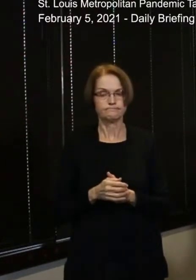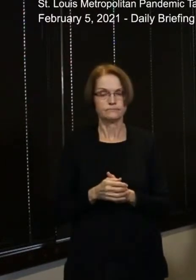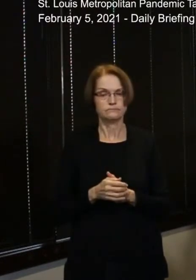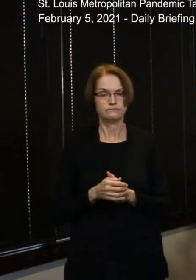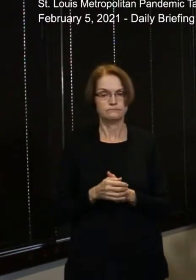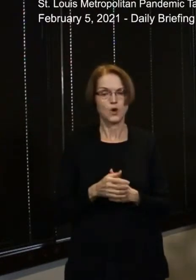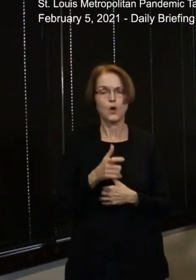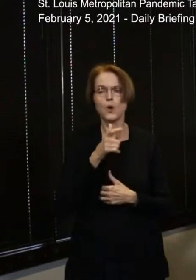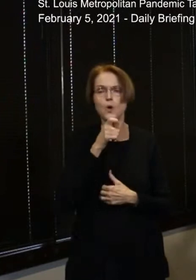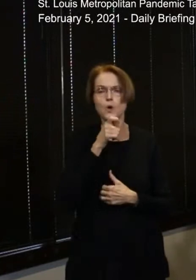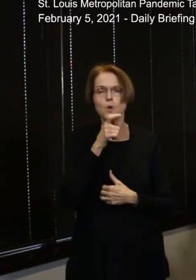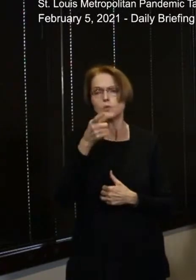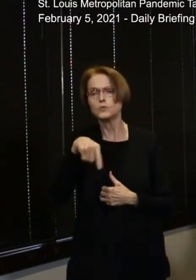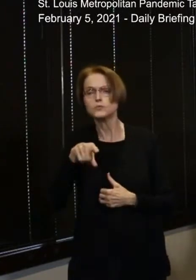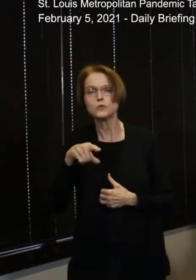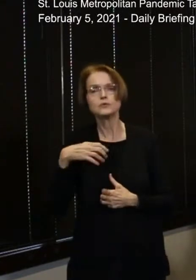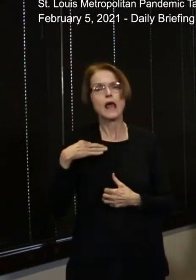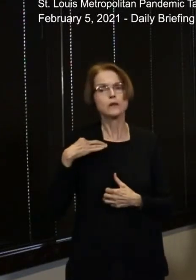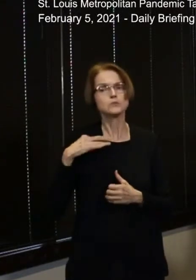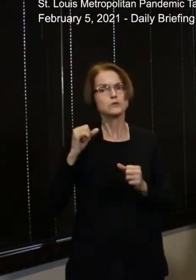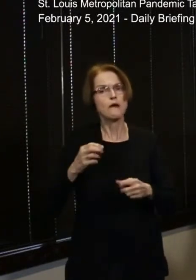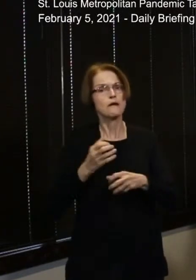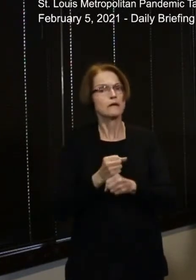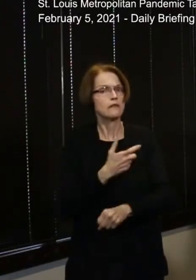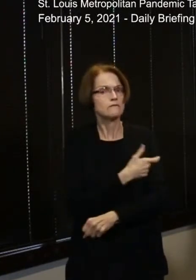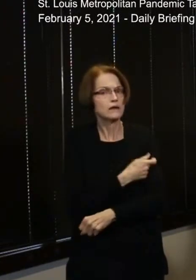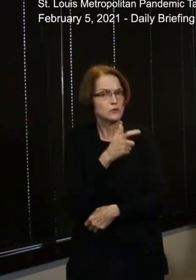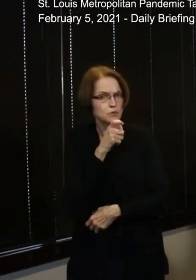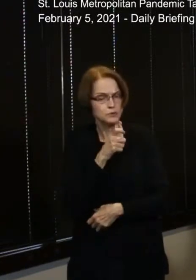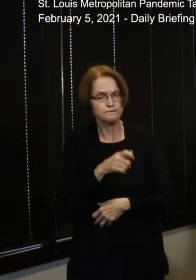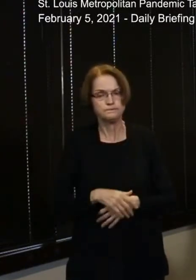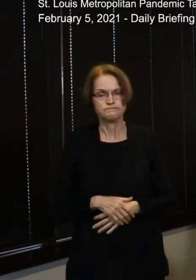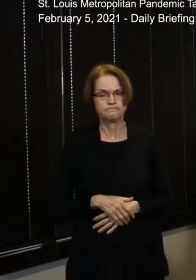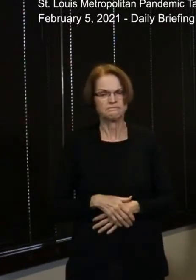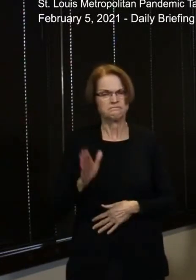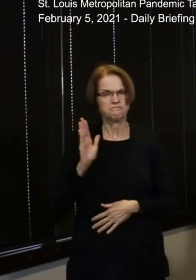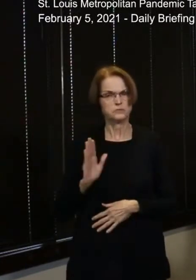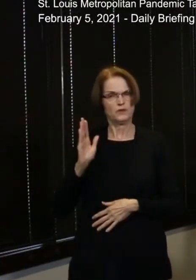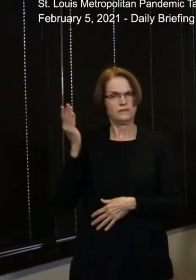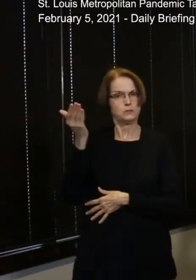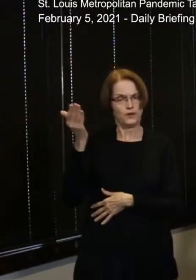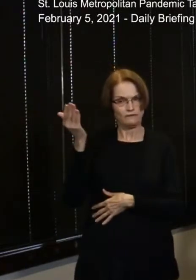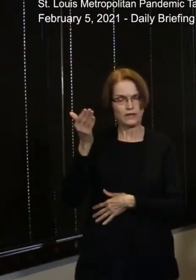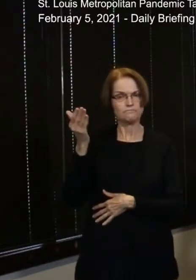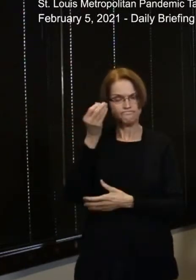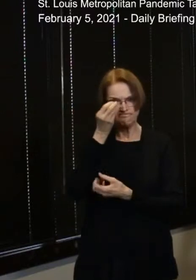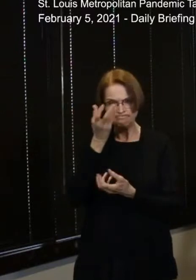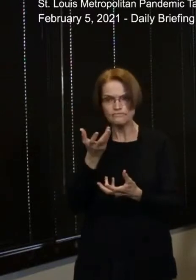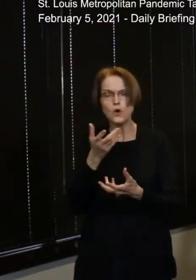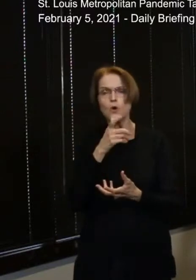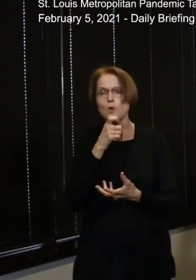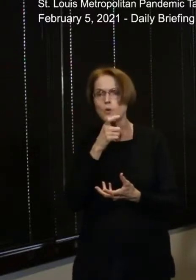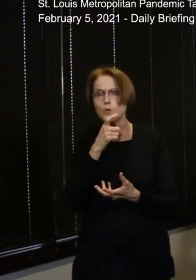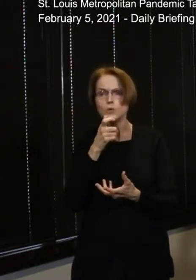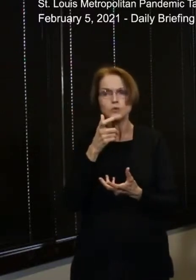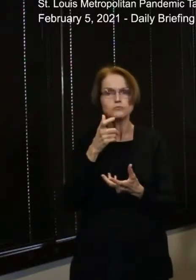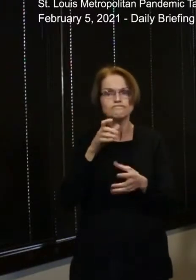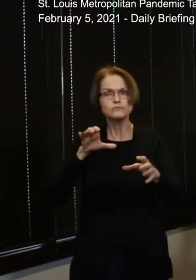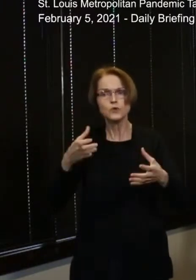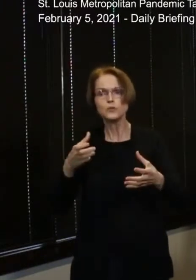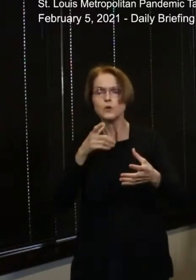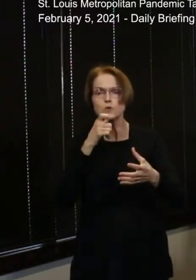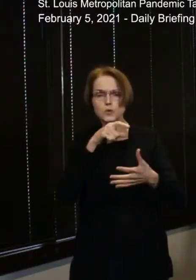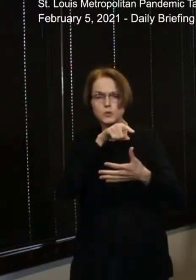who is eligible to get vaccine. So we've talked in previous briefings about the population that is now eligible,